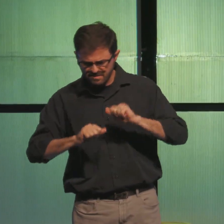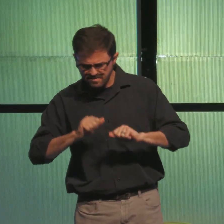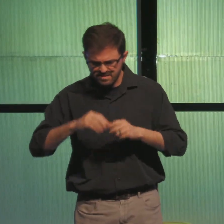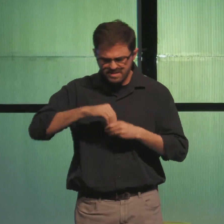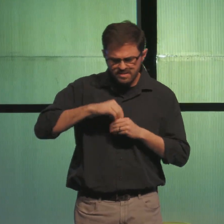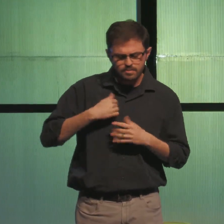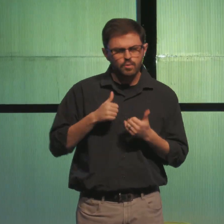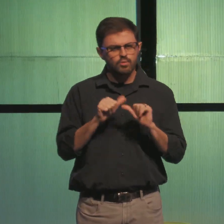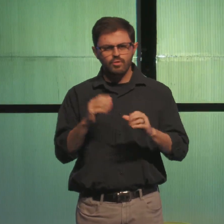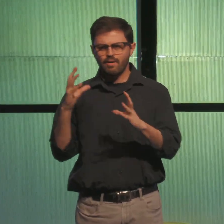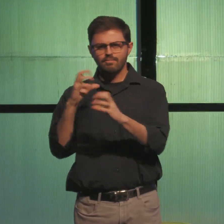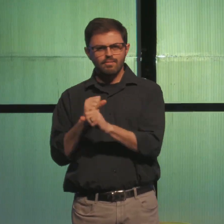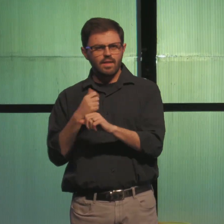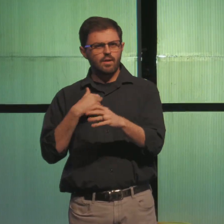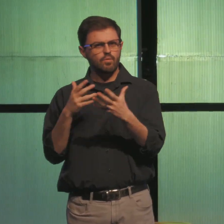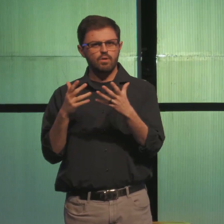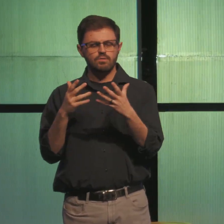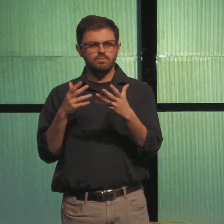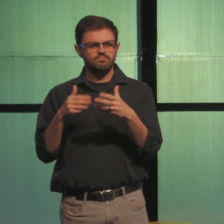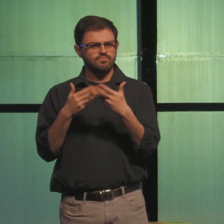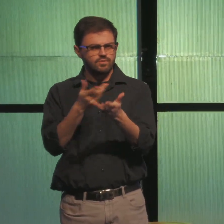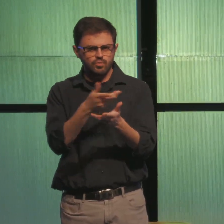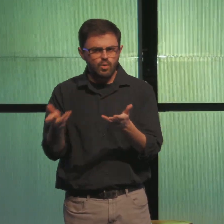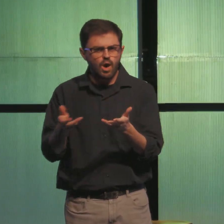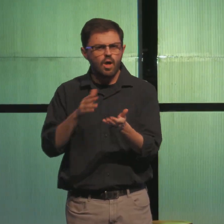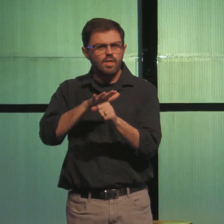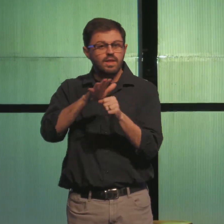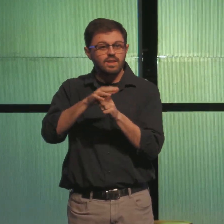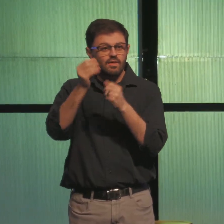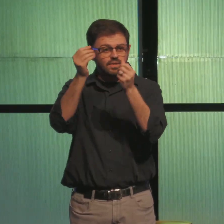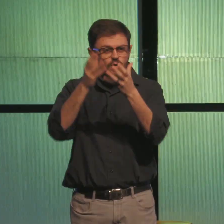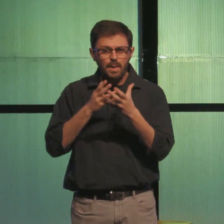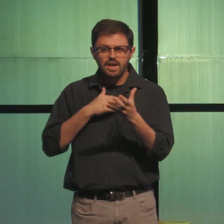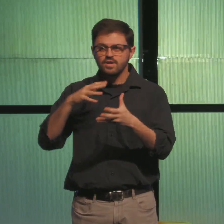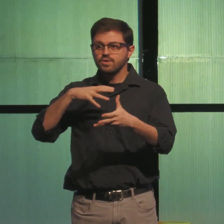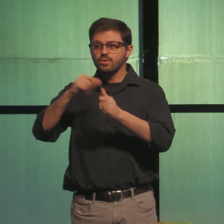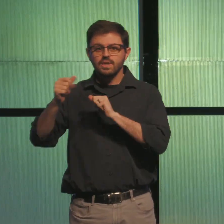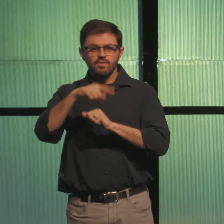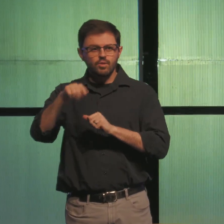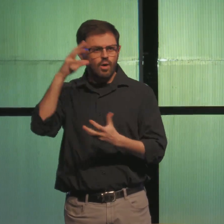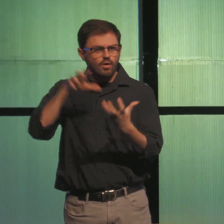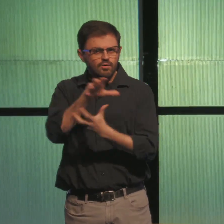we'll shrink it down and we'll give everybody enough information to be confused, okay?